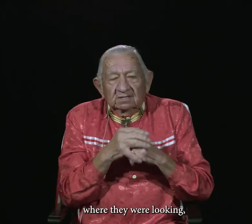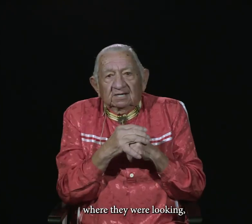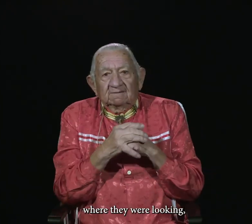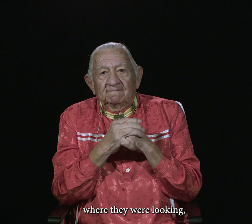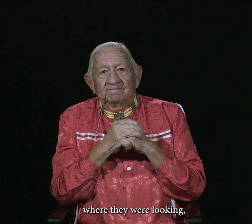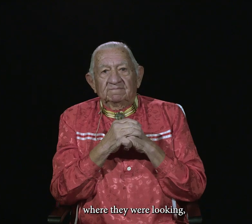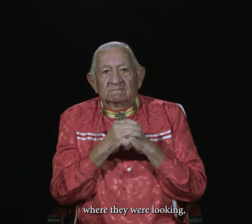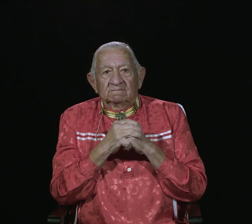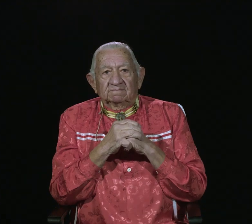looking.